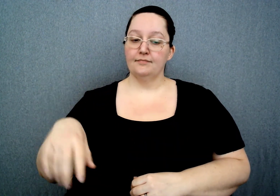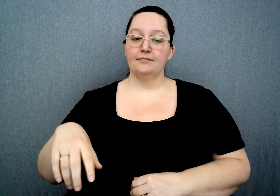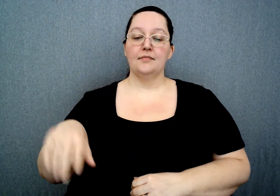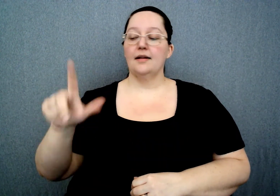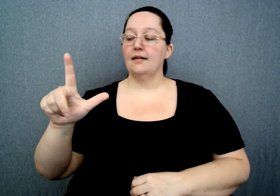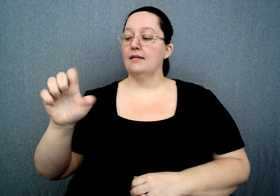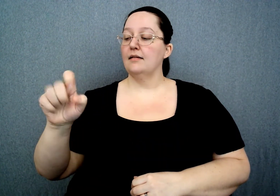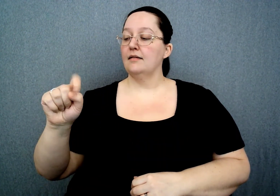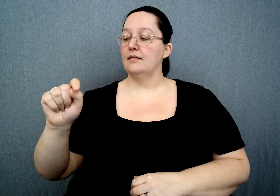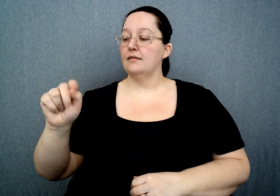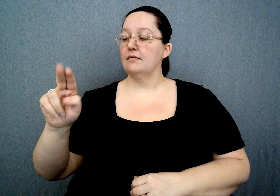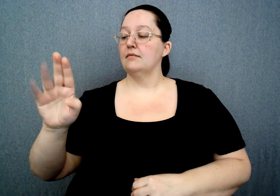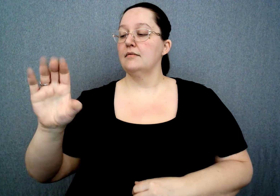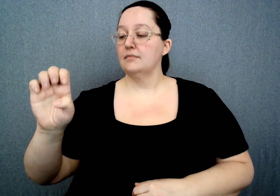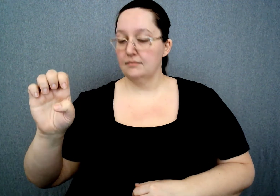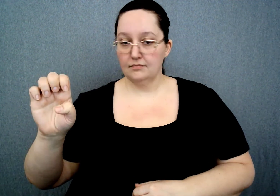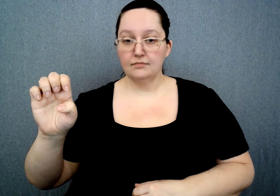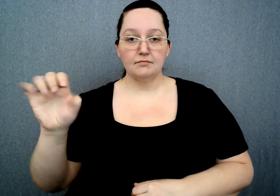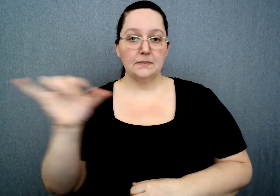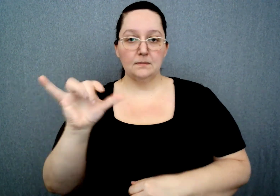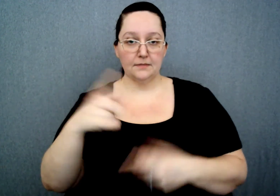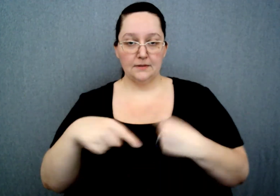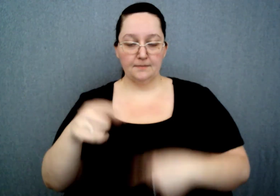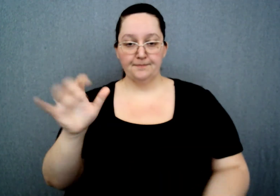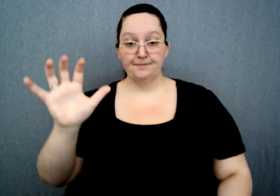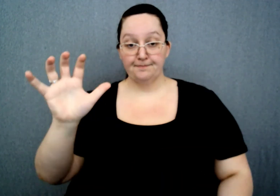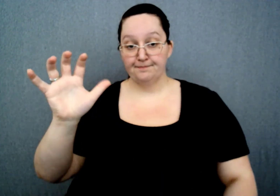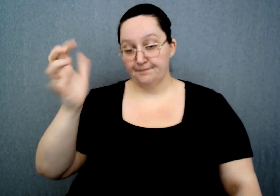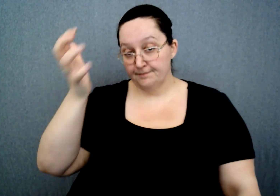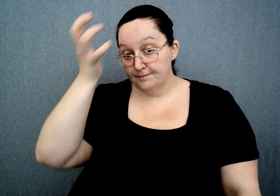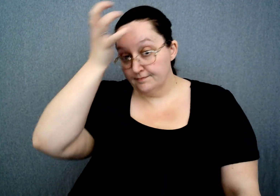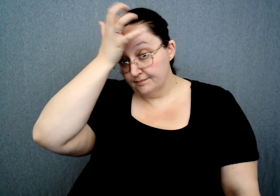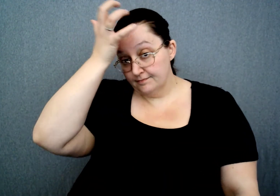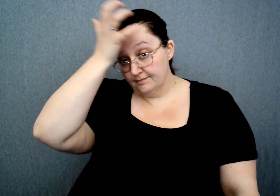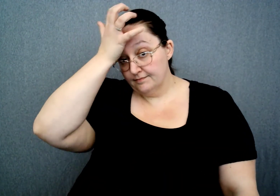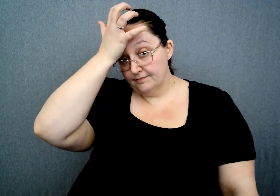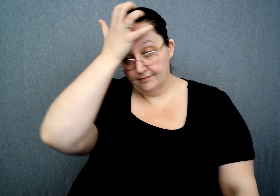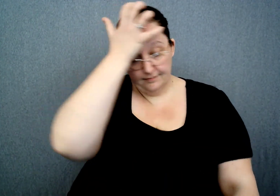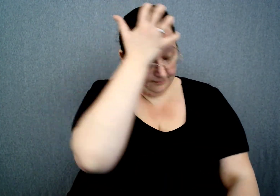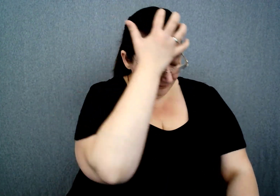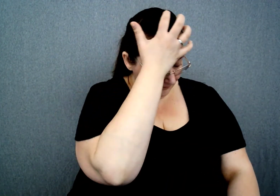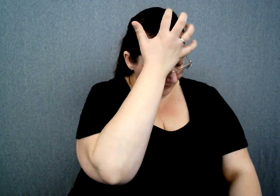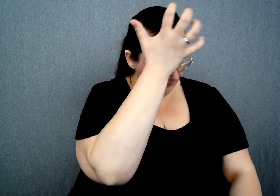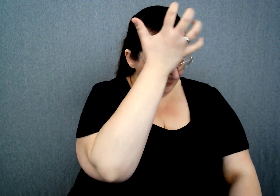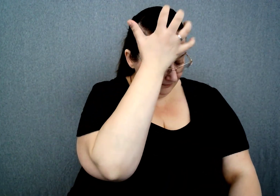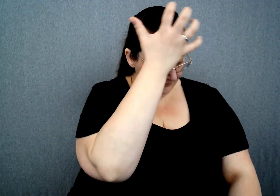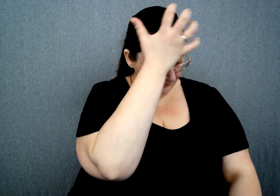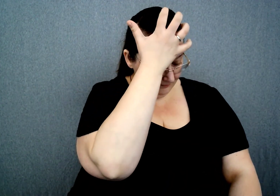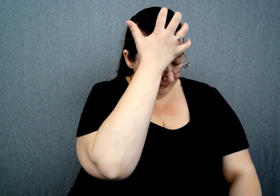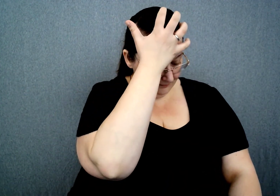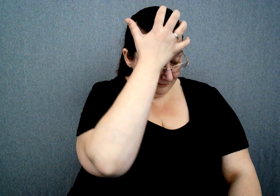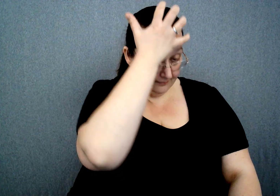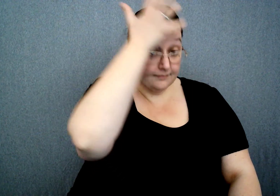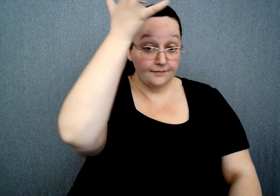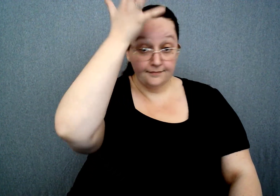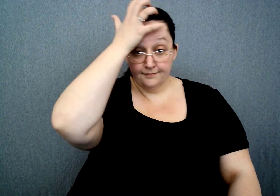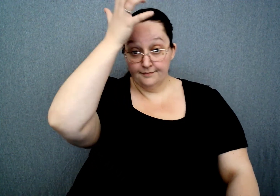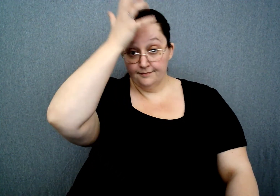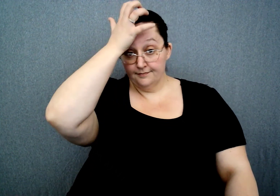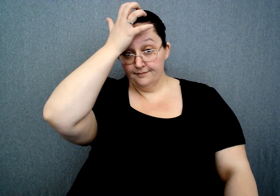cabbage or the sign lettuce. They are the same sign. You're going to have a bent 5 that you're going to tap the palm of your hand on the side